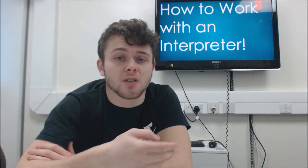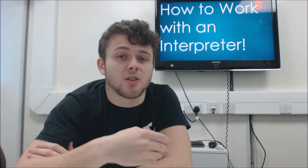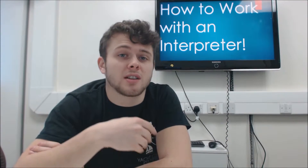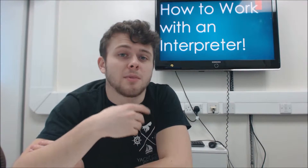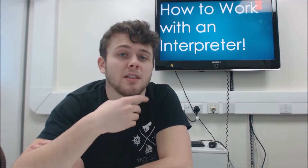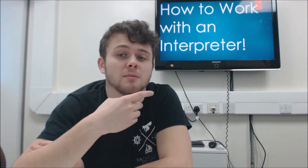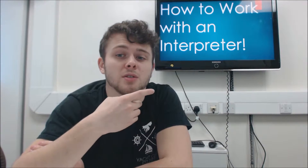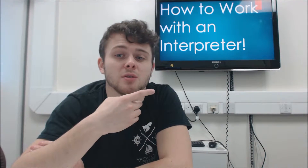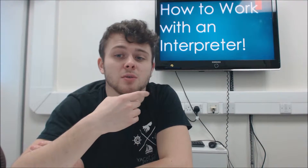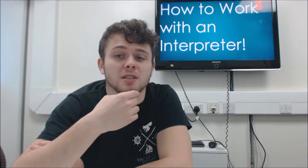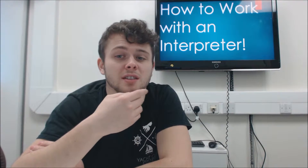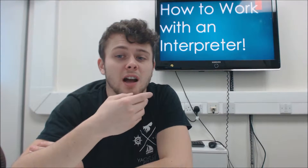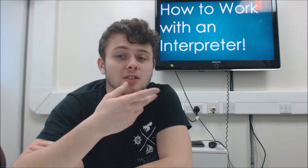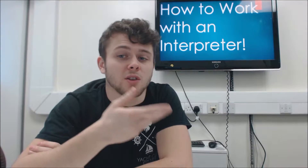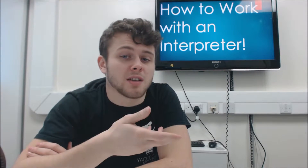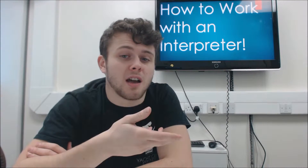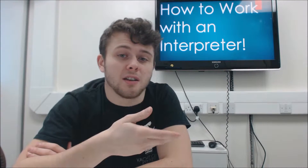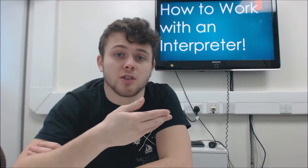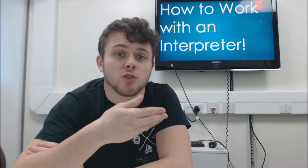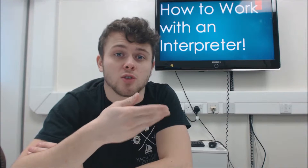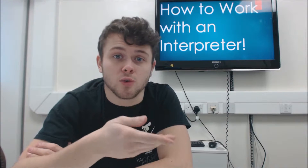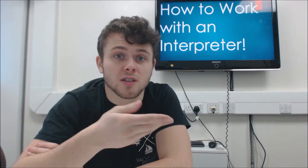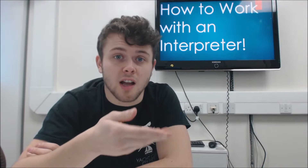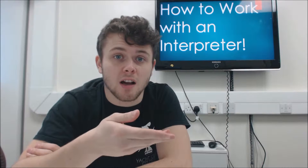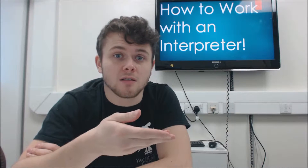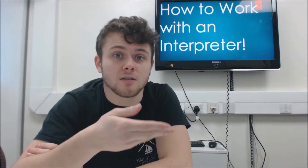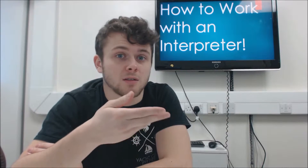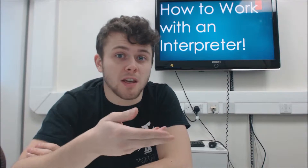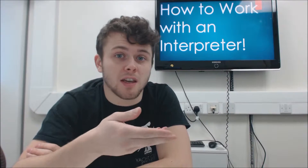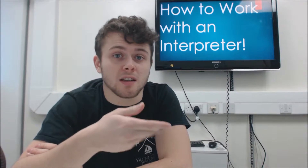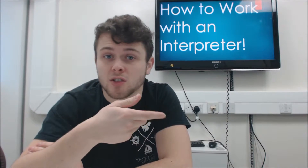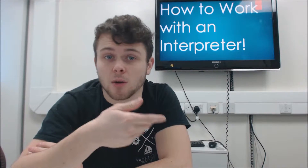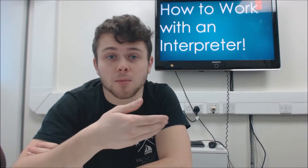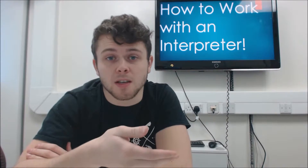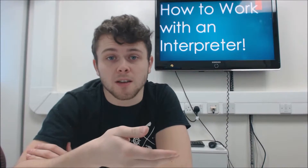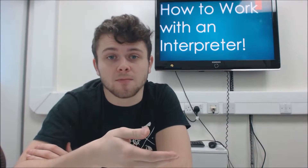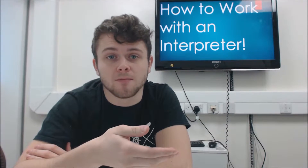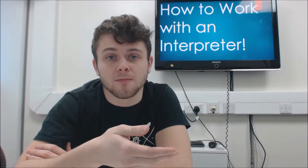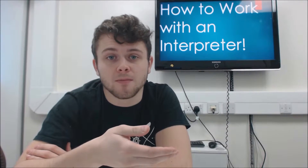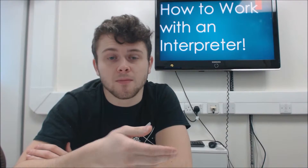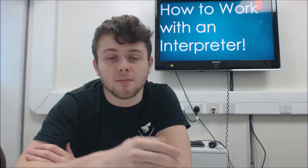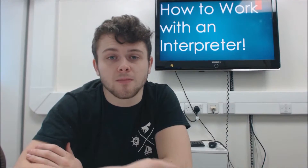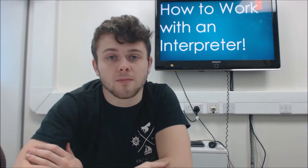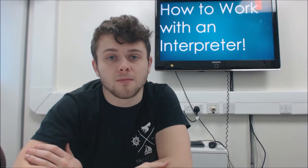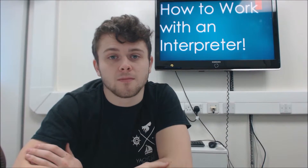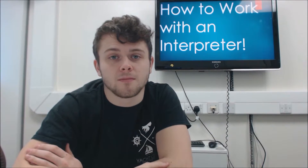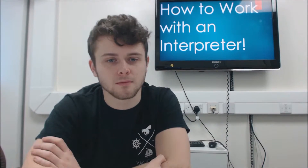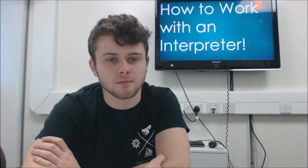away, so don't expect them to start and stop signing as soon as you start speaking and stop speaking.